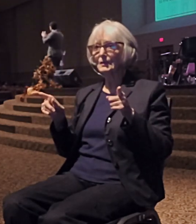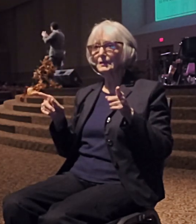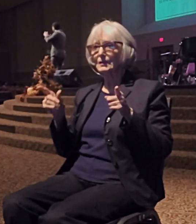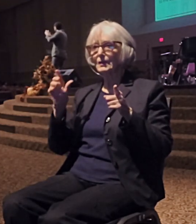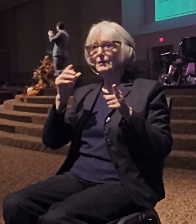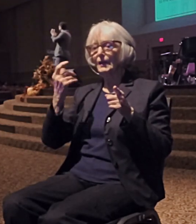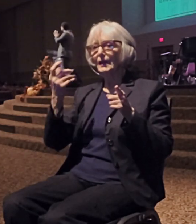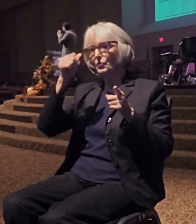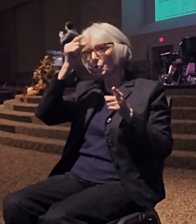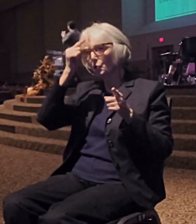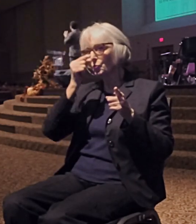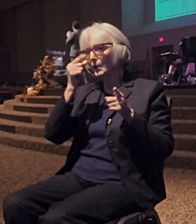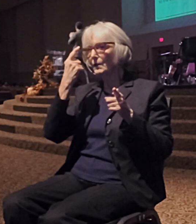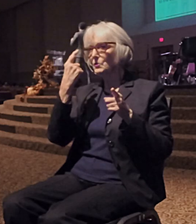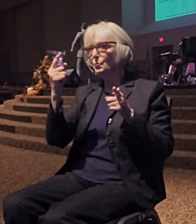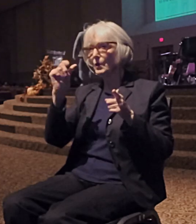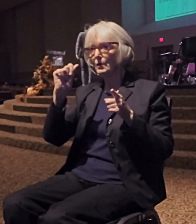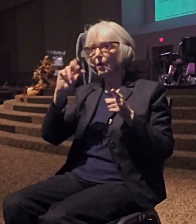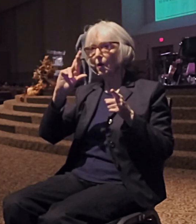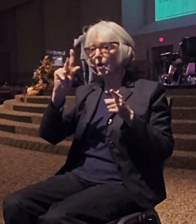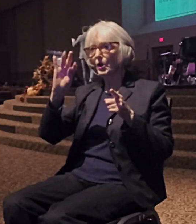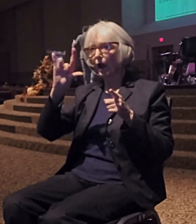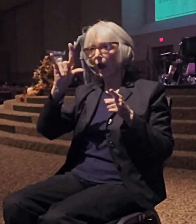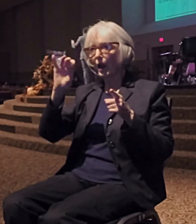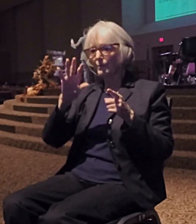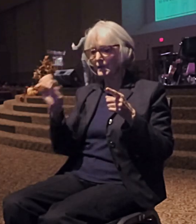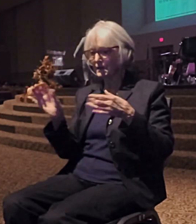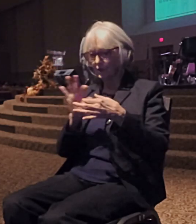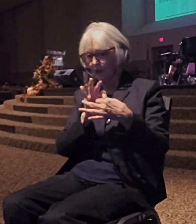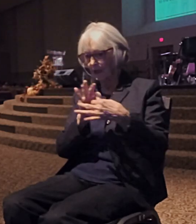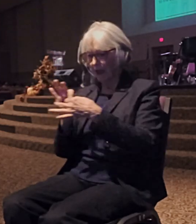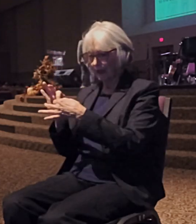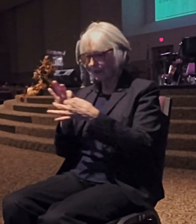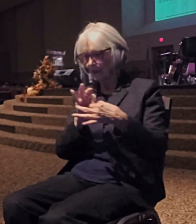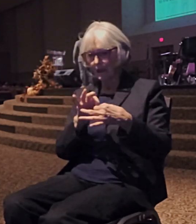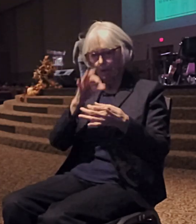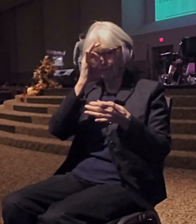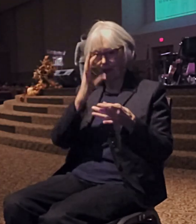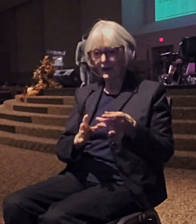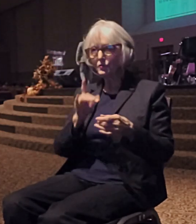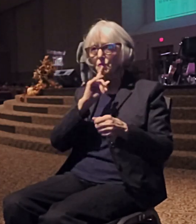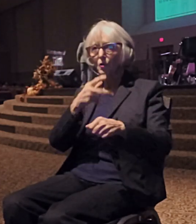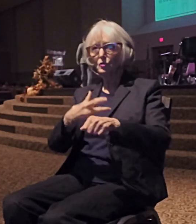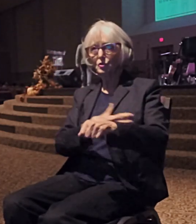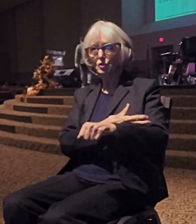imply there is a connection there. Pastors literally are shepherds.